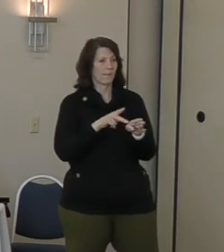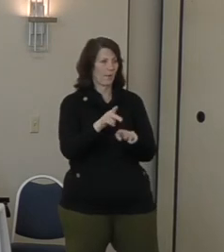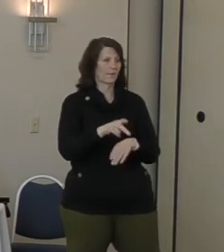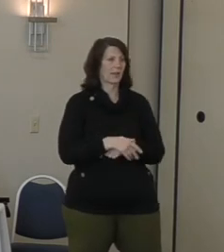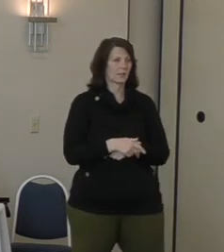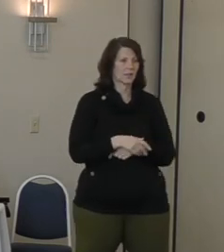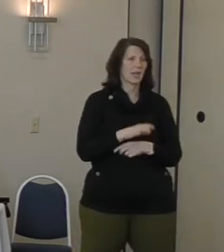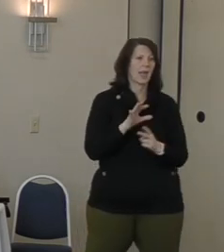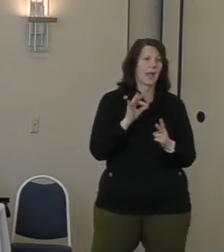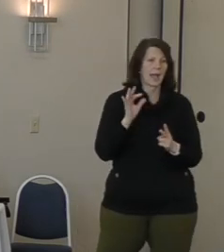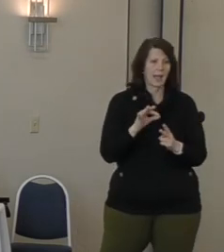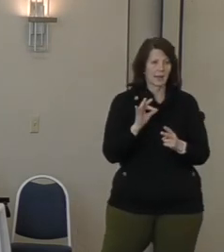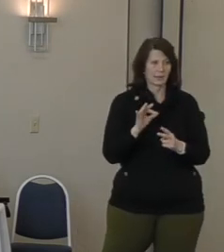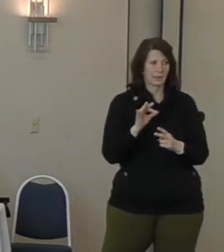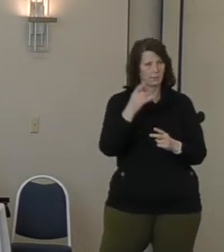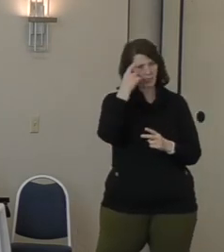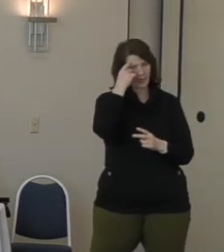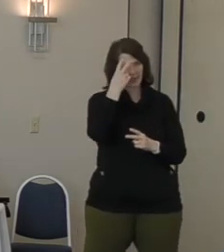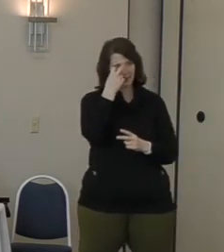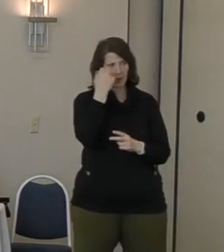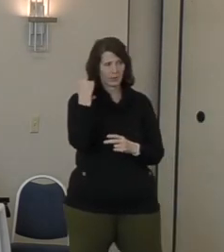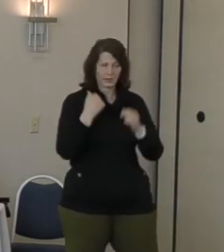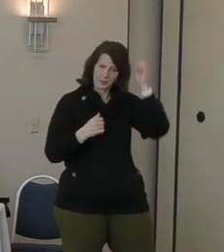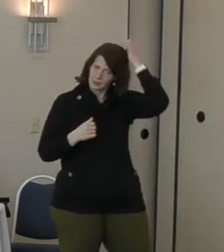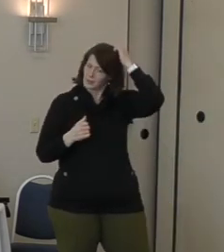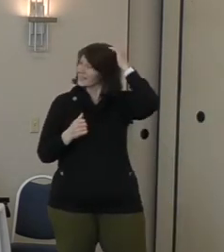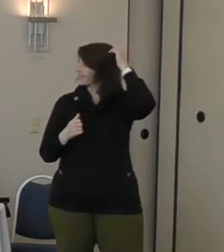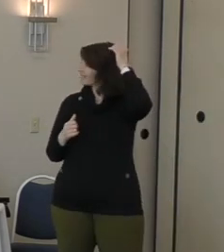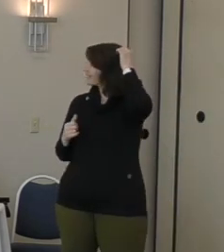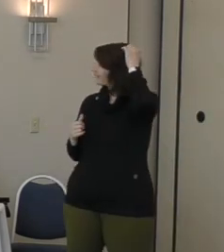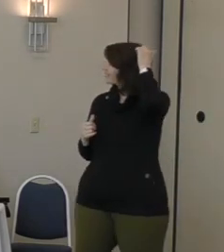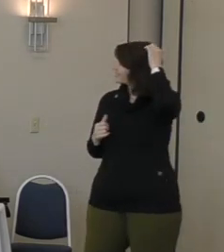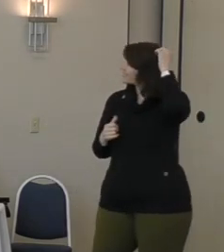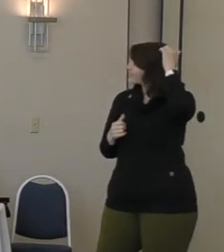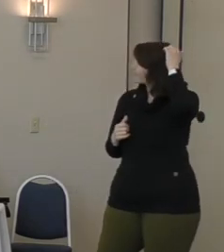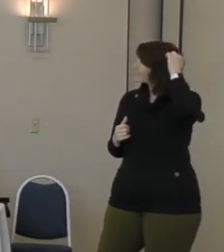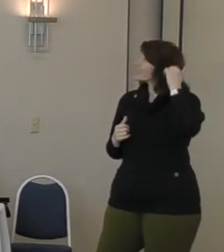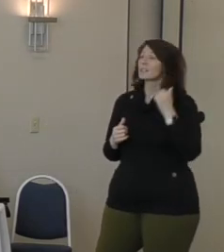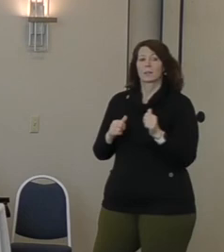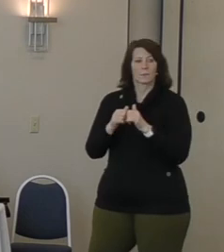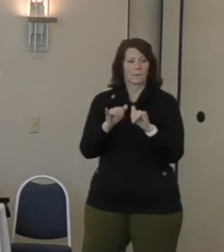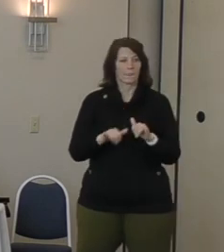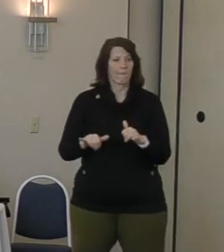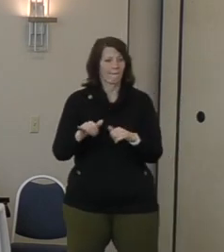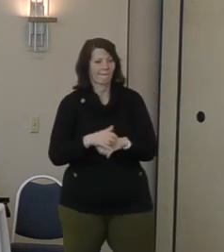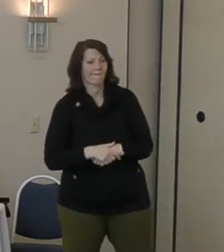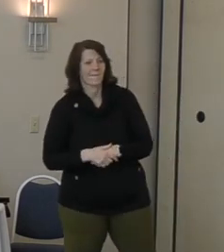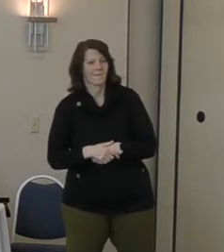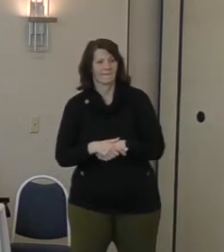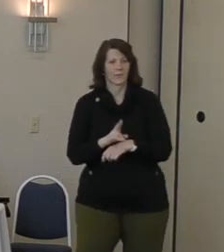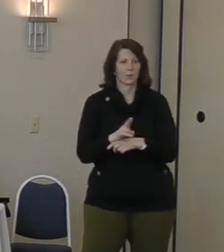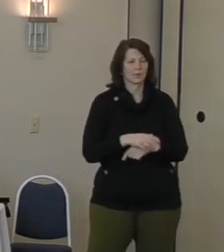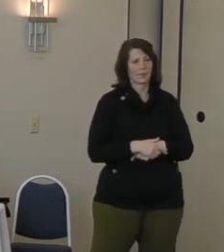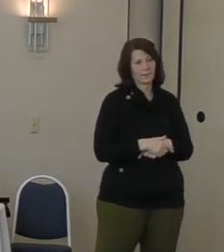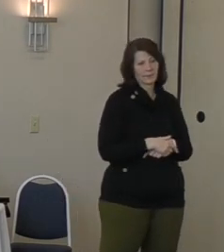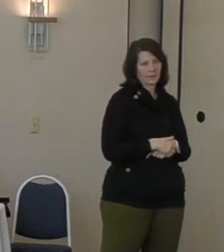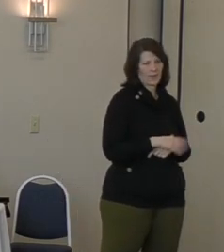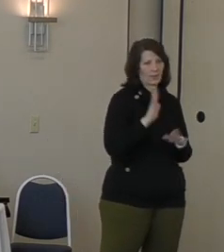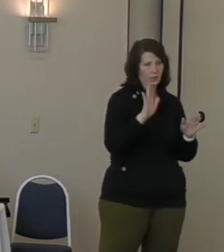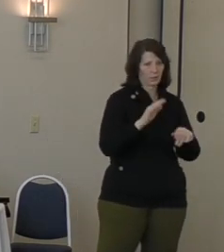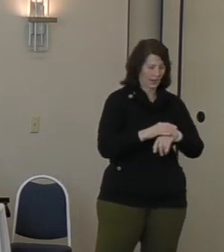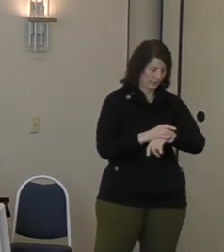the options put that doubt in. Vary where they're deployed, and again, with the patterns, use them. They're